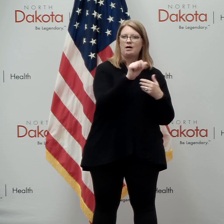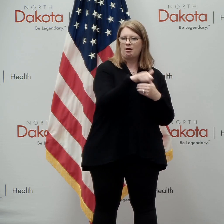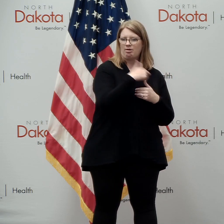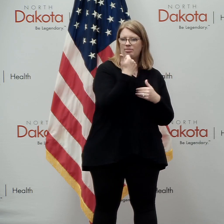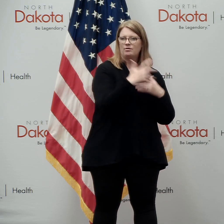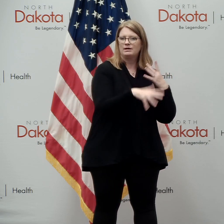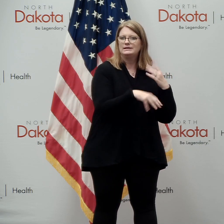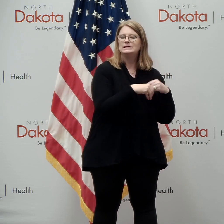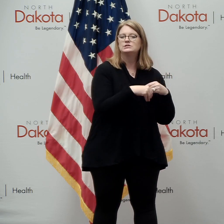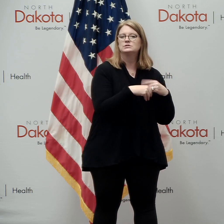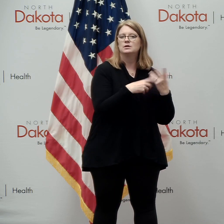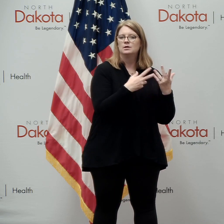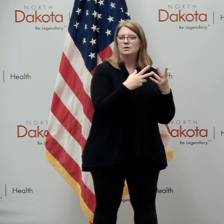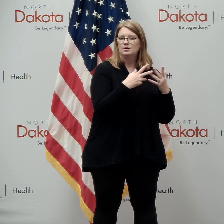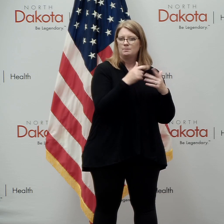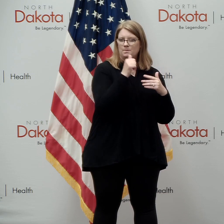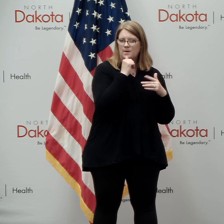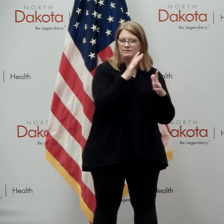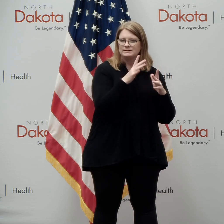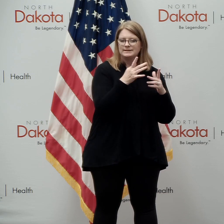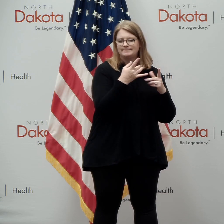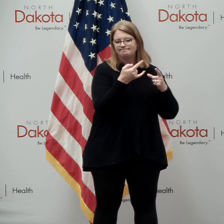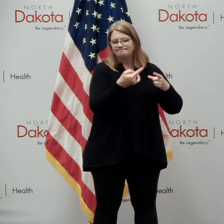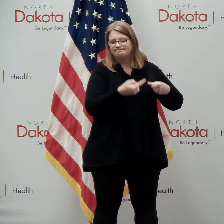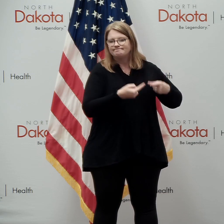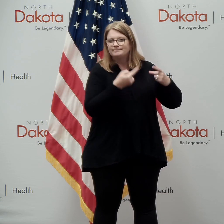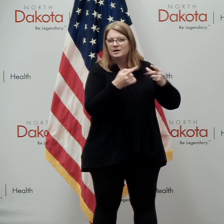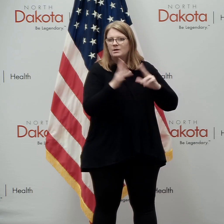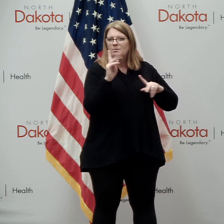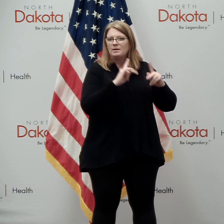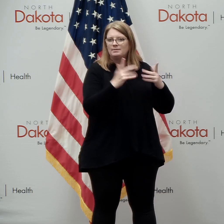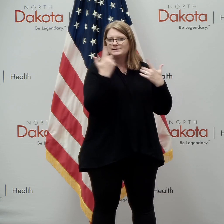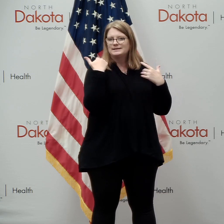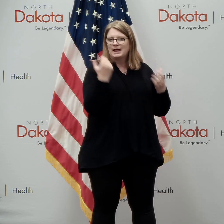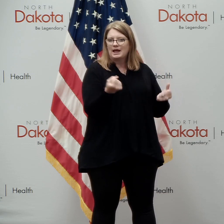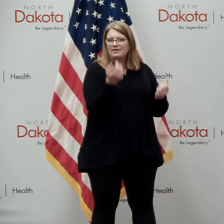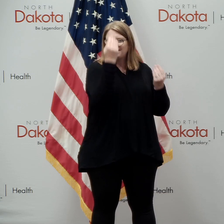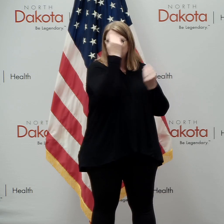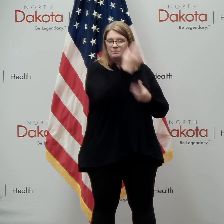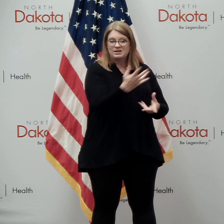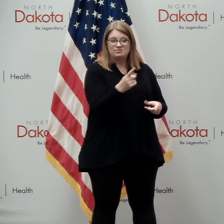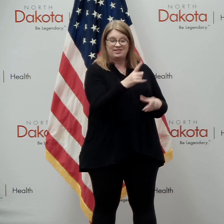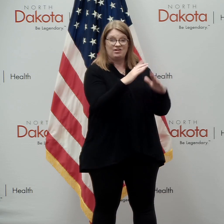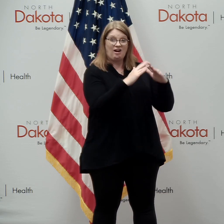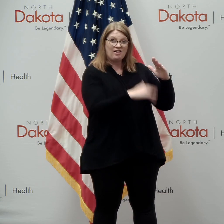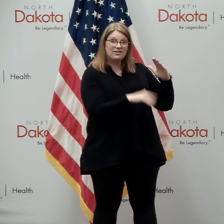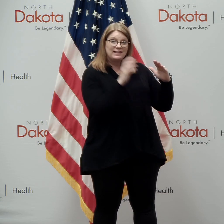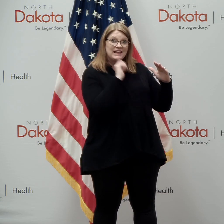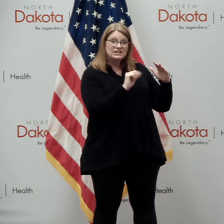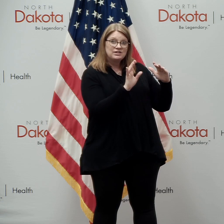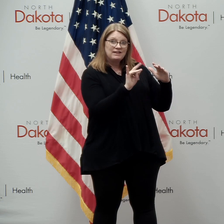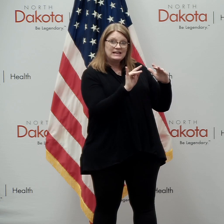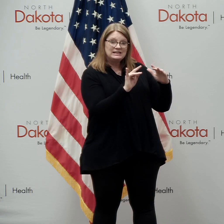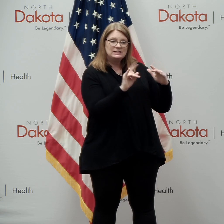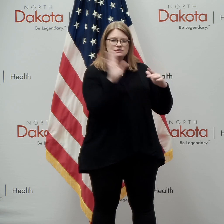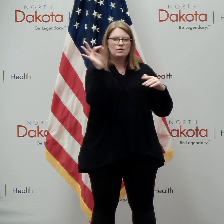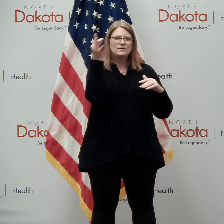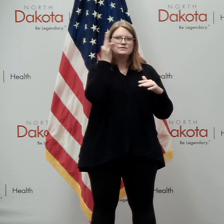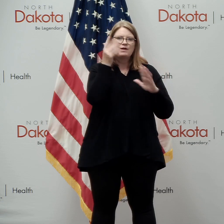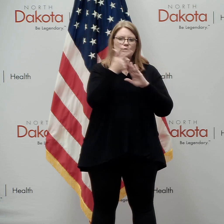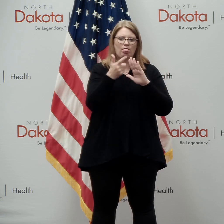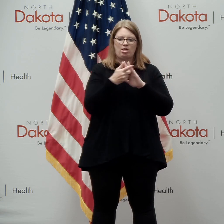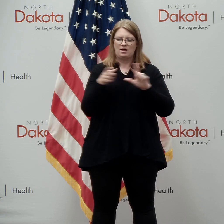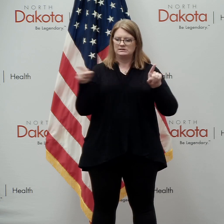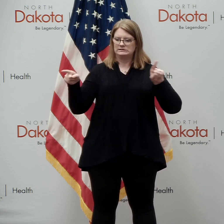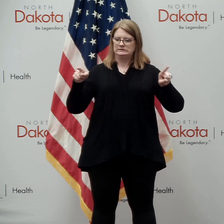additional privacy challenges when the people's health information are under the age of 18. So there's intersecting federal laws relating to